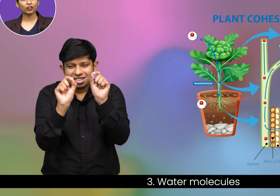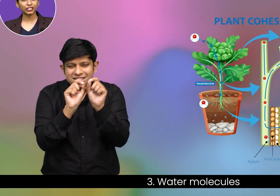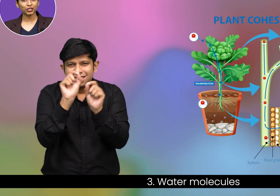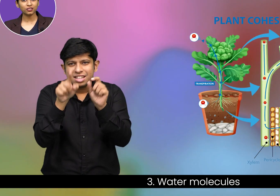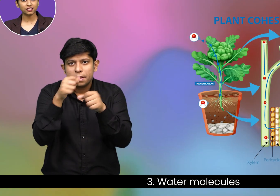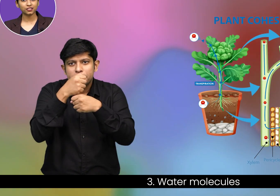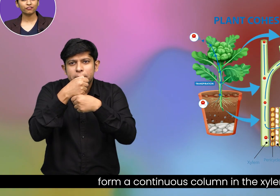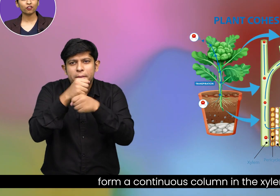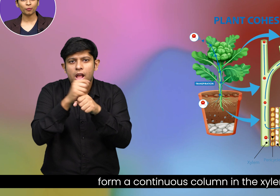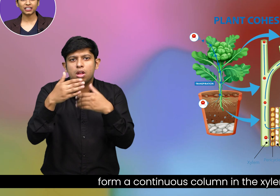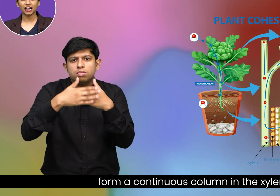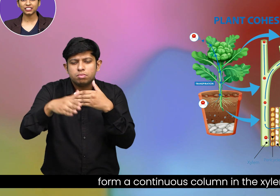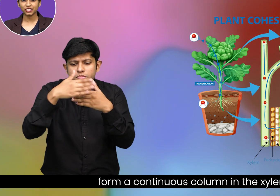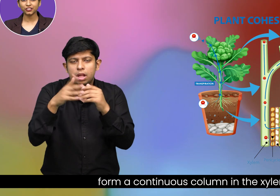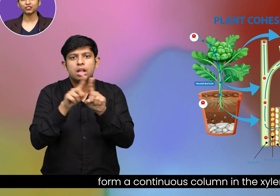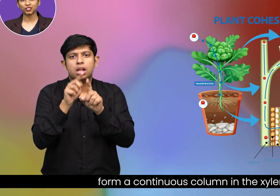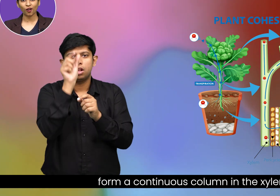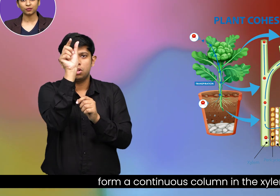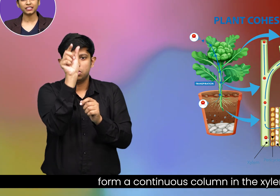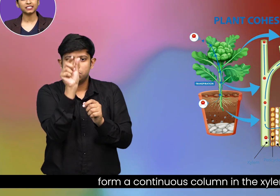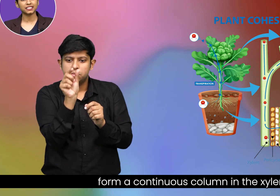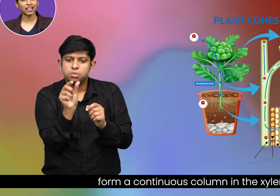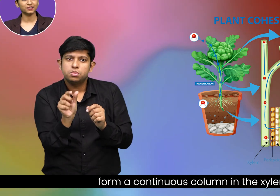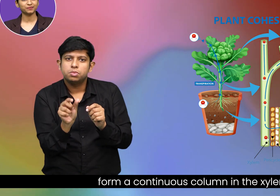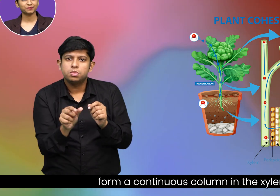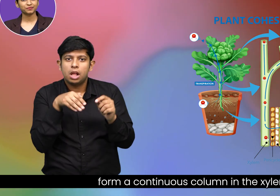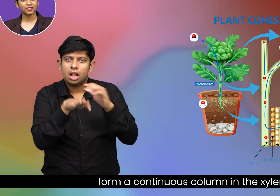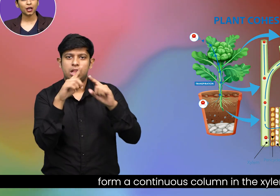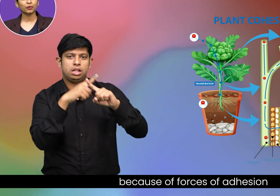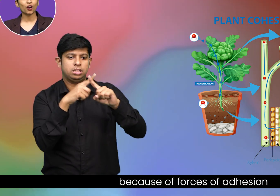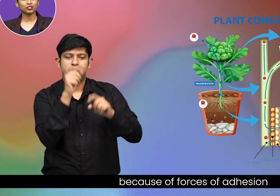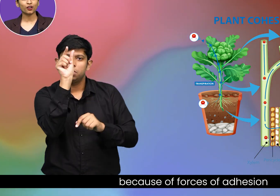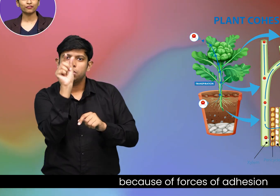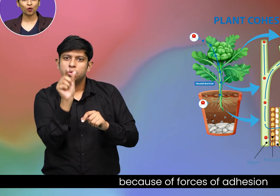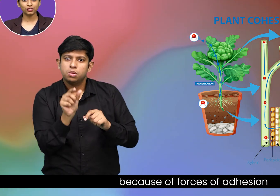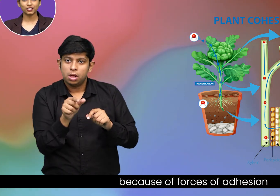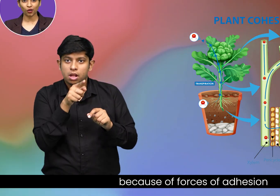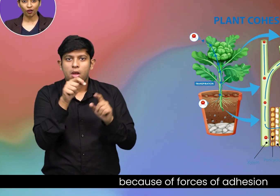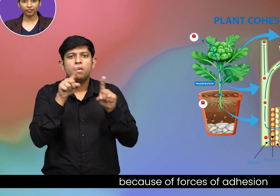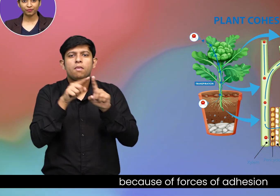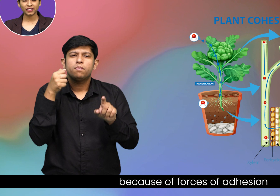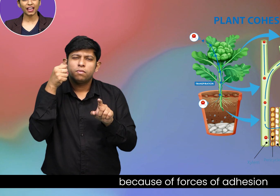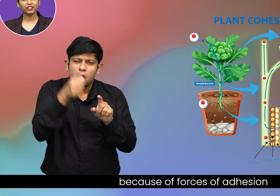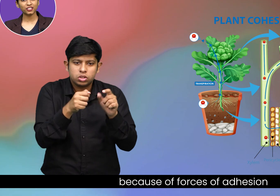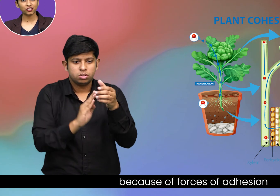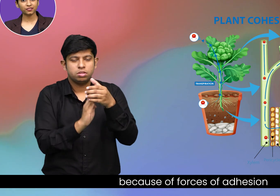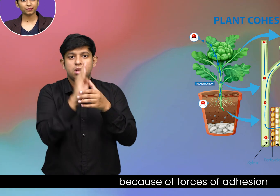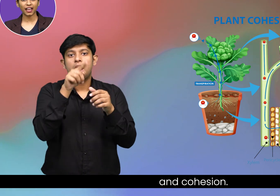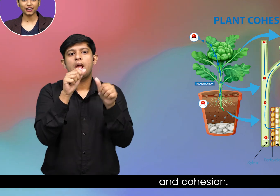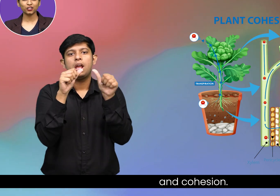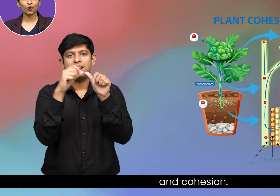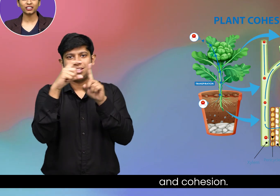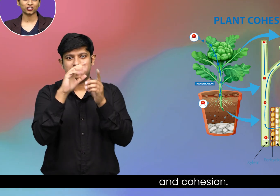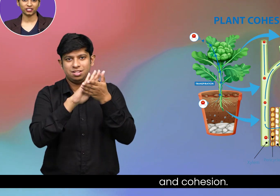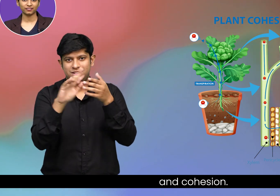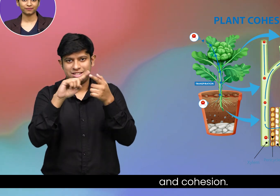Water molecules form a continuous column in the xylem because of forces of adhesion